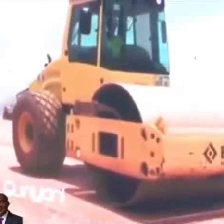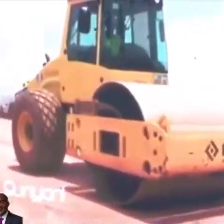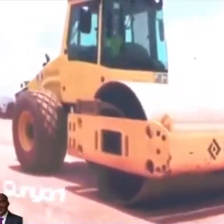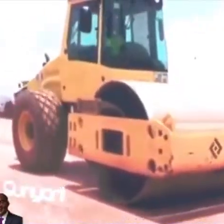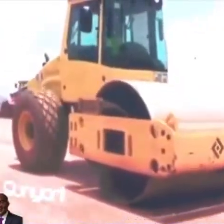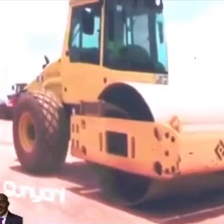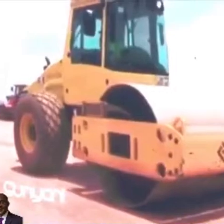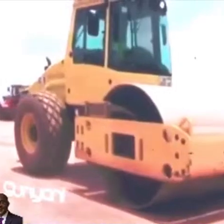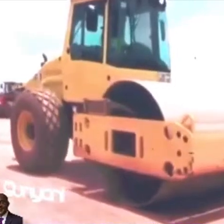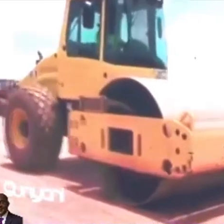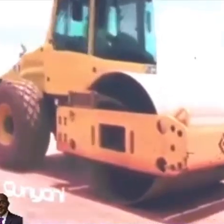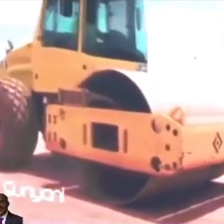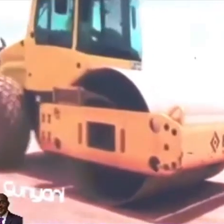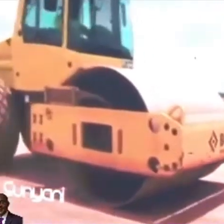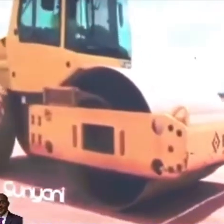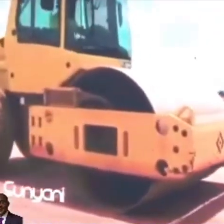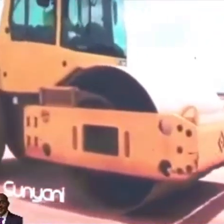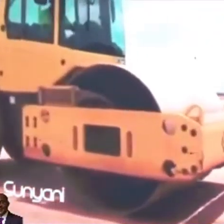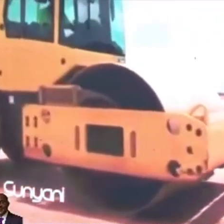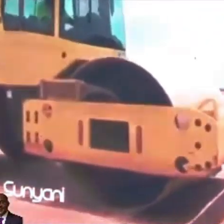and experience.